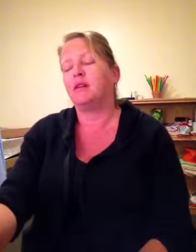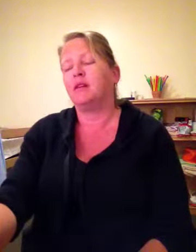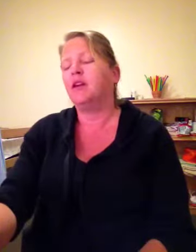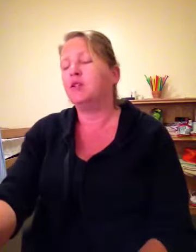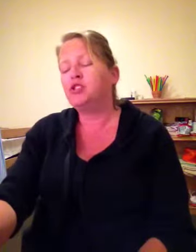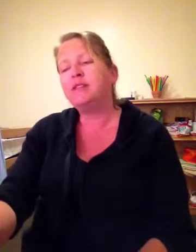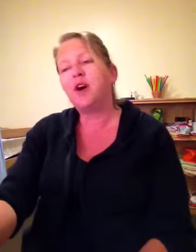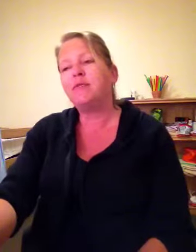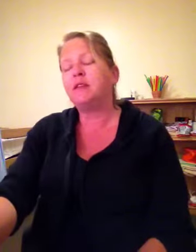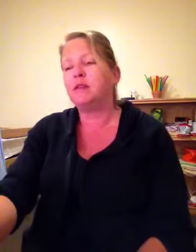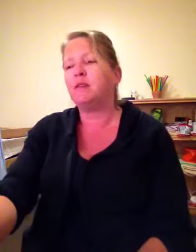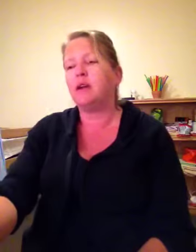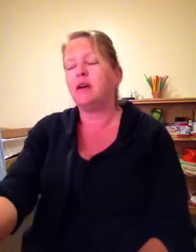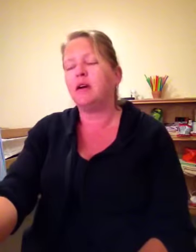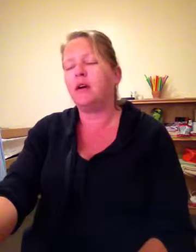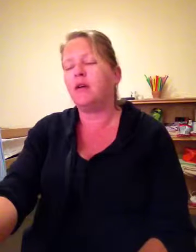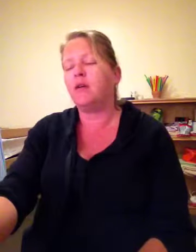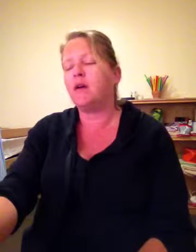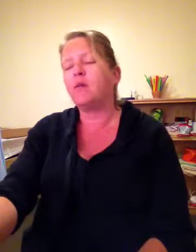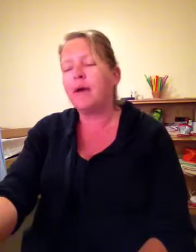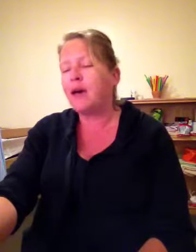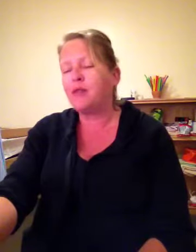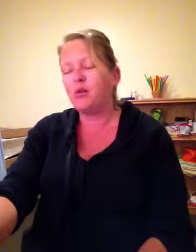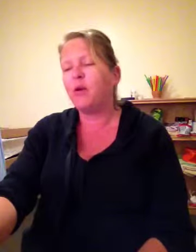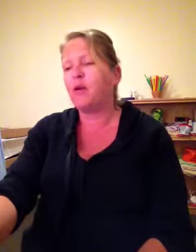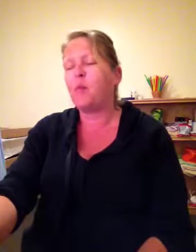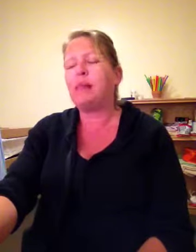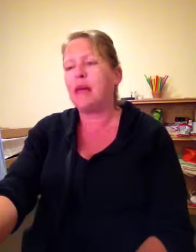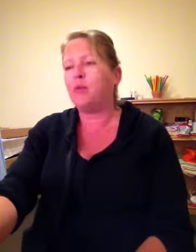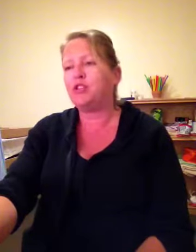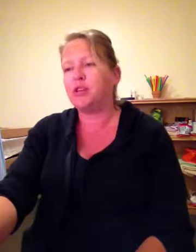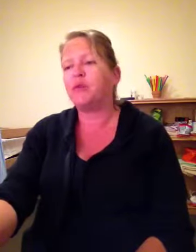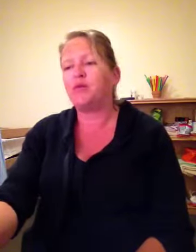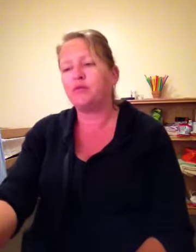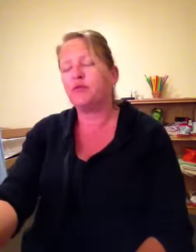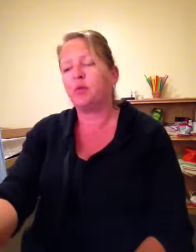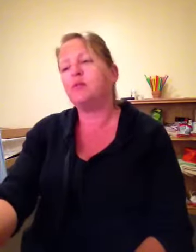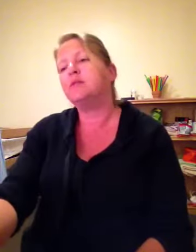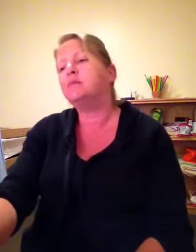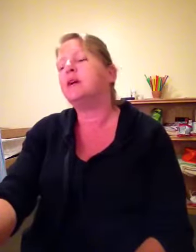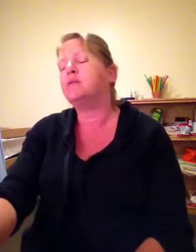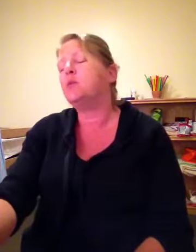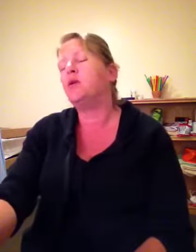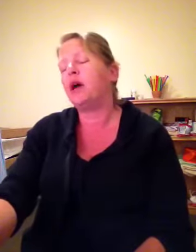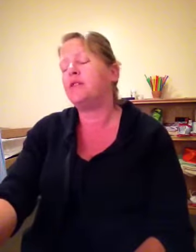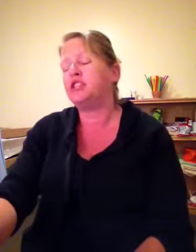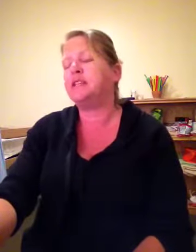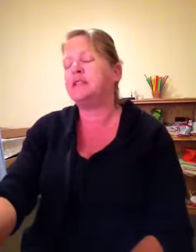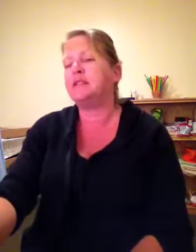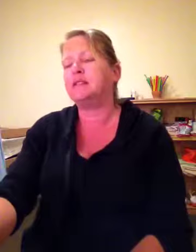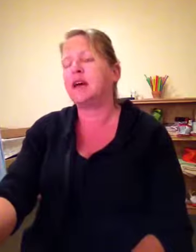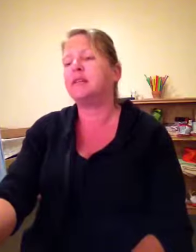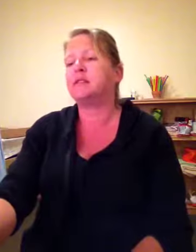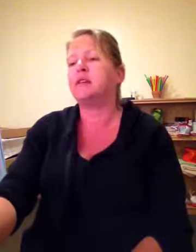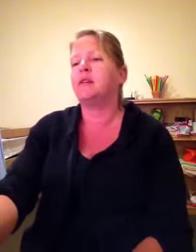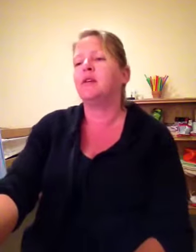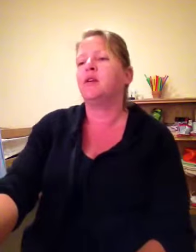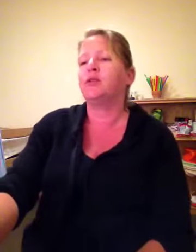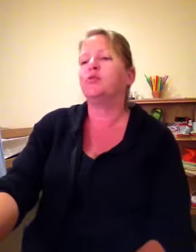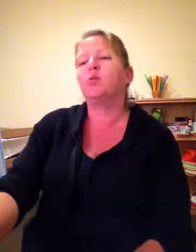You know, she's often on her way out the door to go play when she gets home from school. So sometimes we don't have a chance to discuss her school